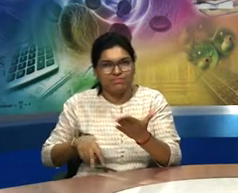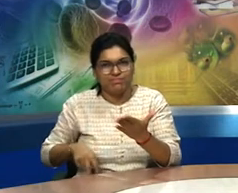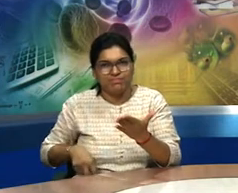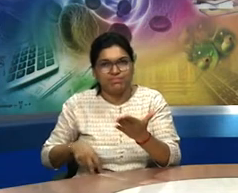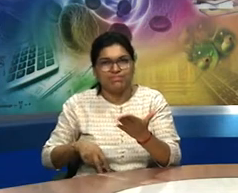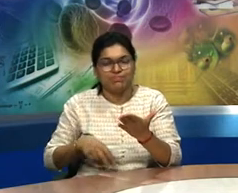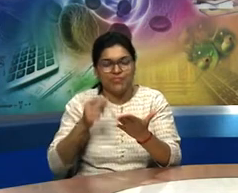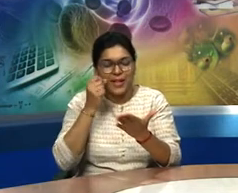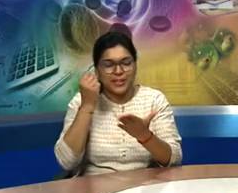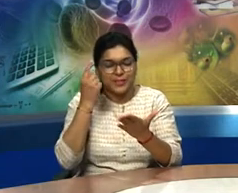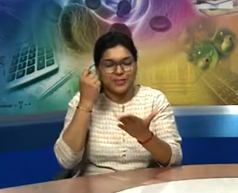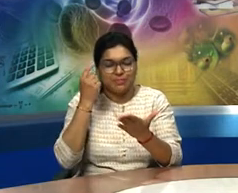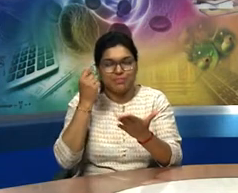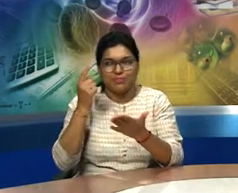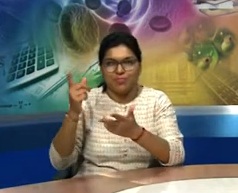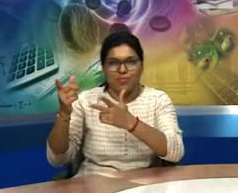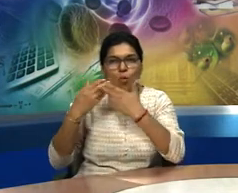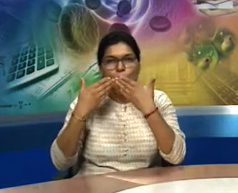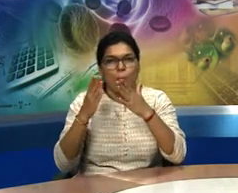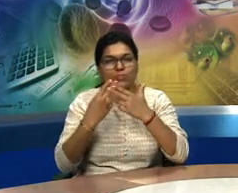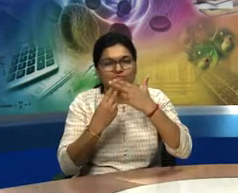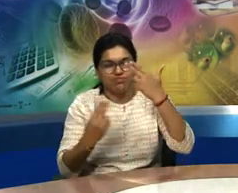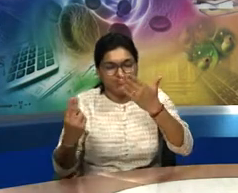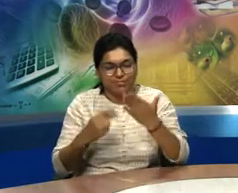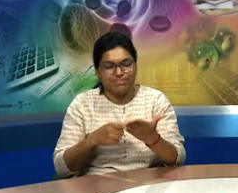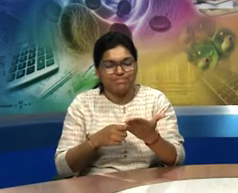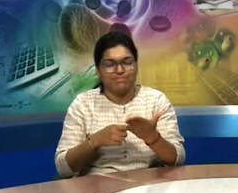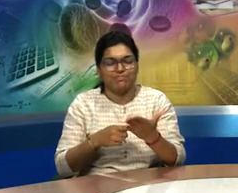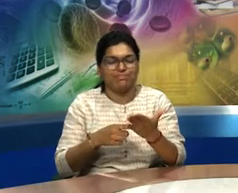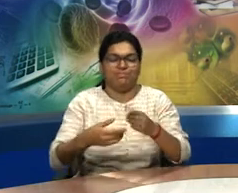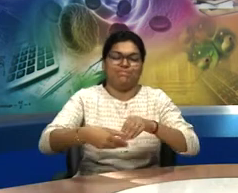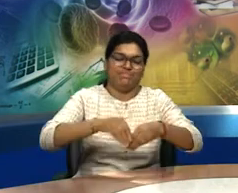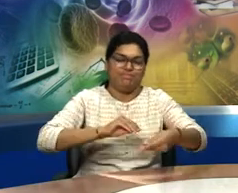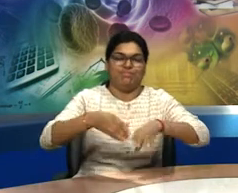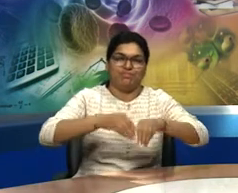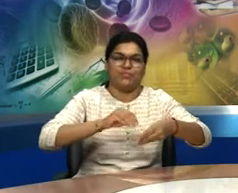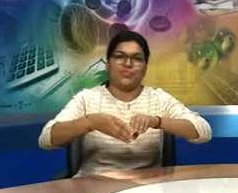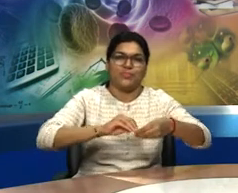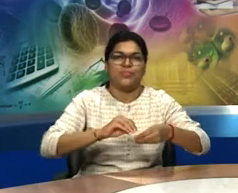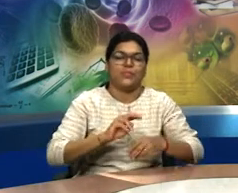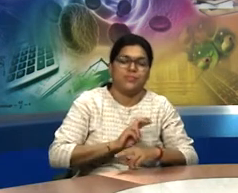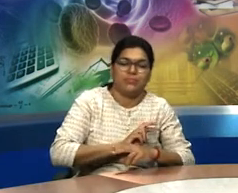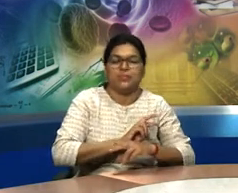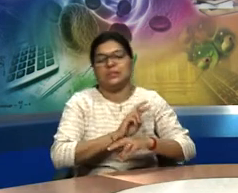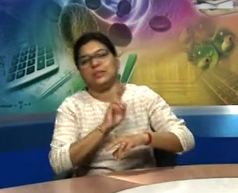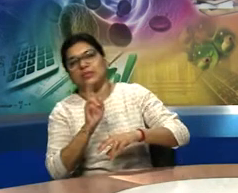And for a moment, he closed his eyes in thought and then tore up the